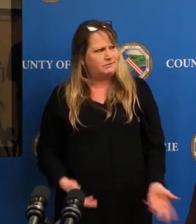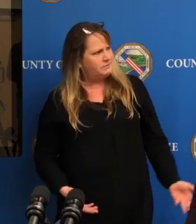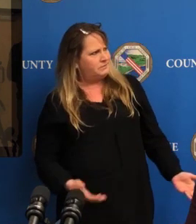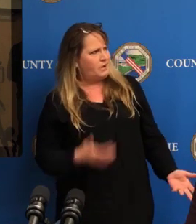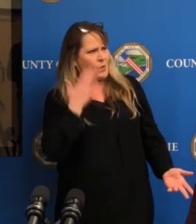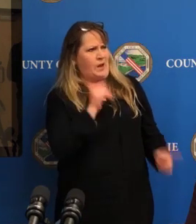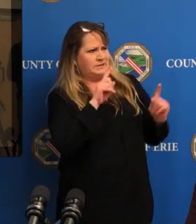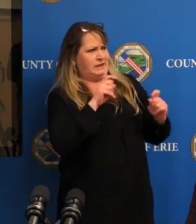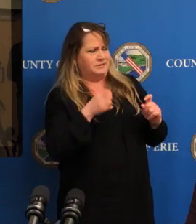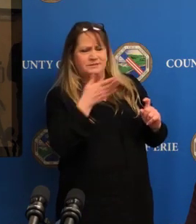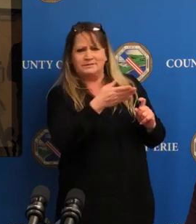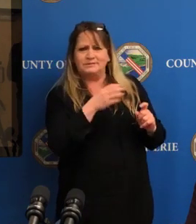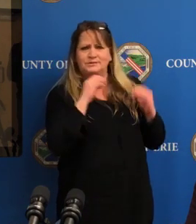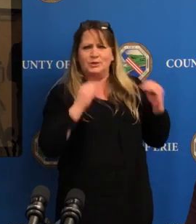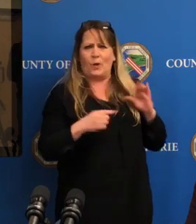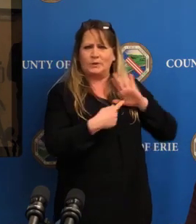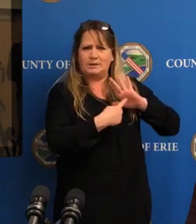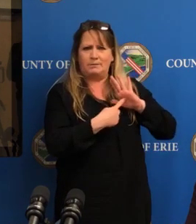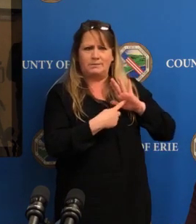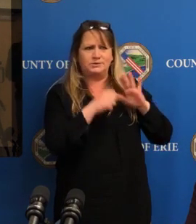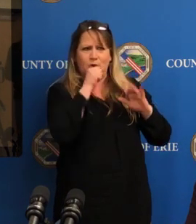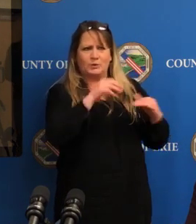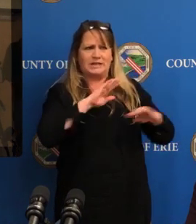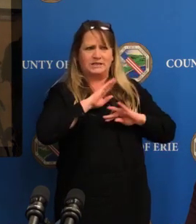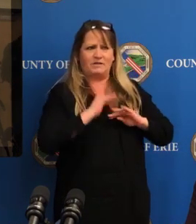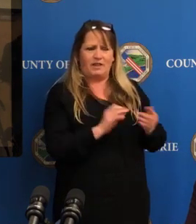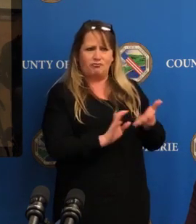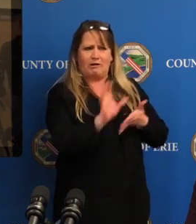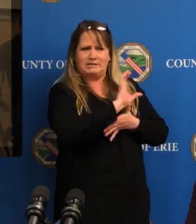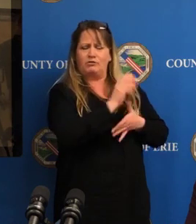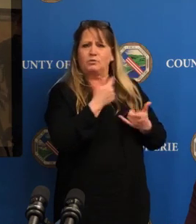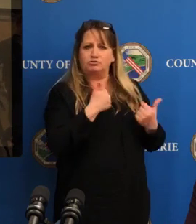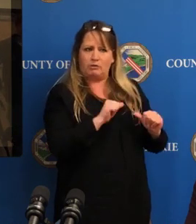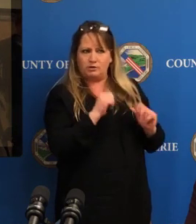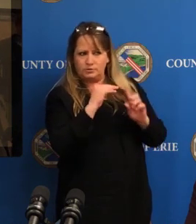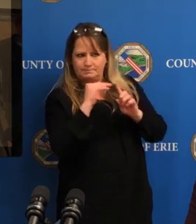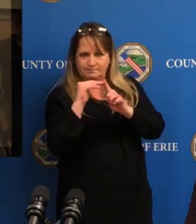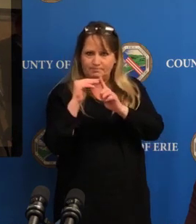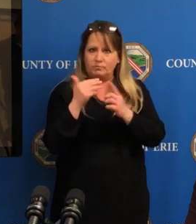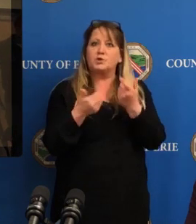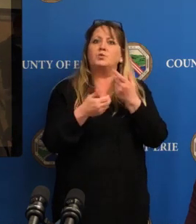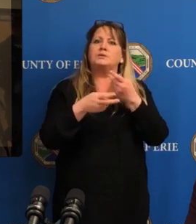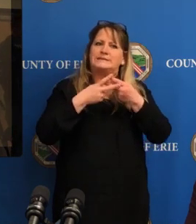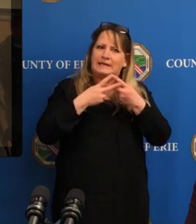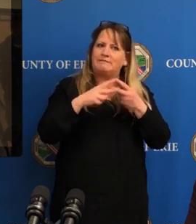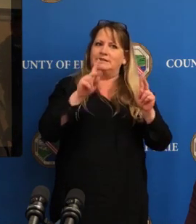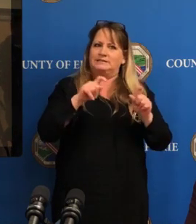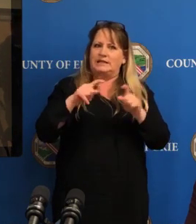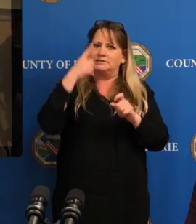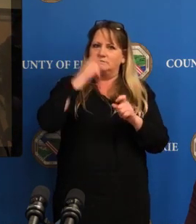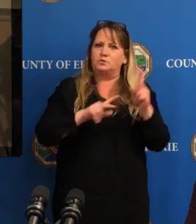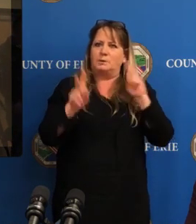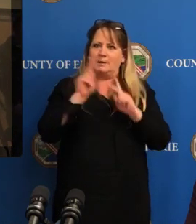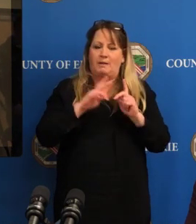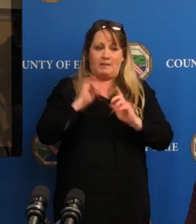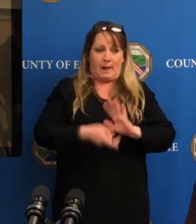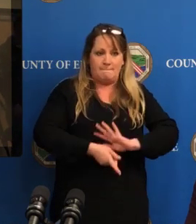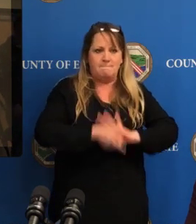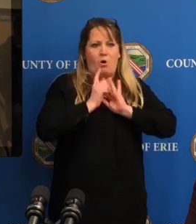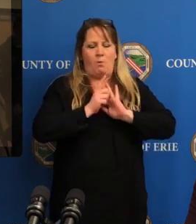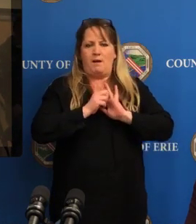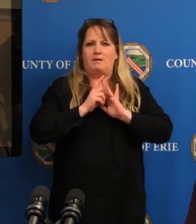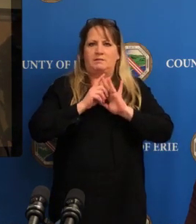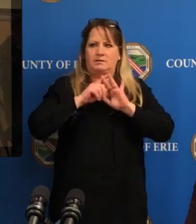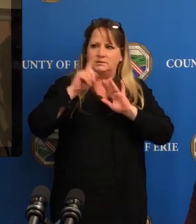symptoms. They don't meet any of the criteria. And that's why we're trying to remind people we're saving the test for the individuals who at that moment need it the